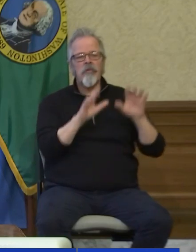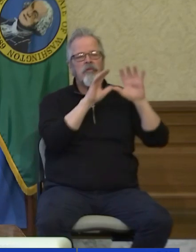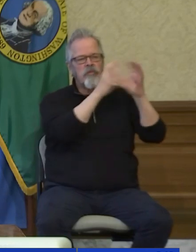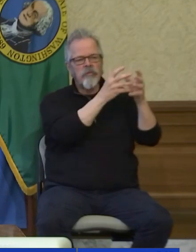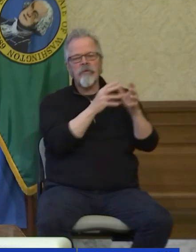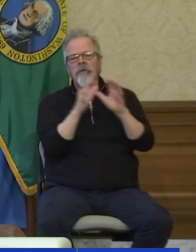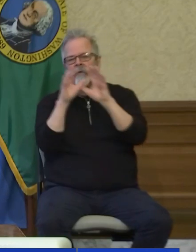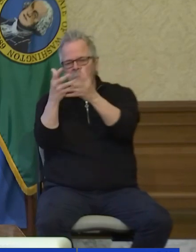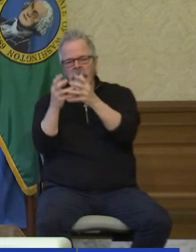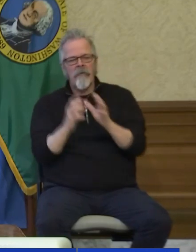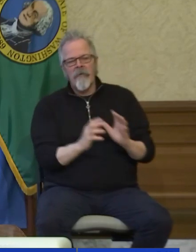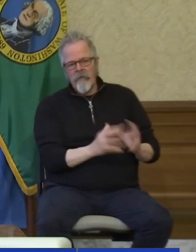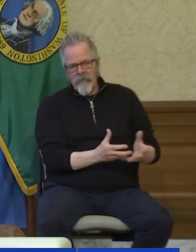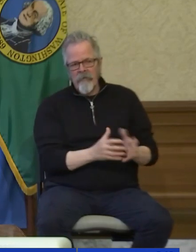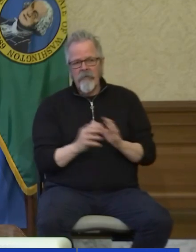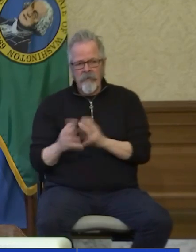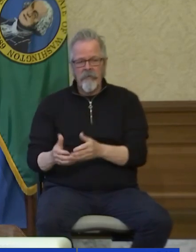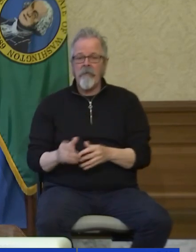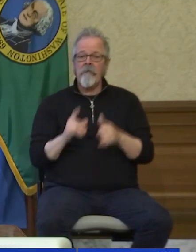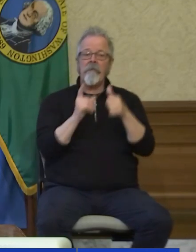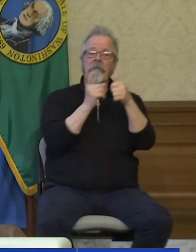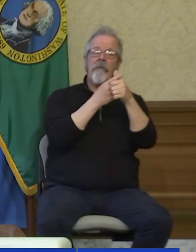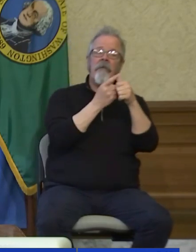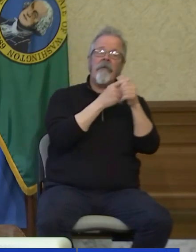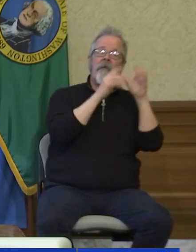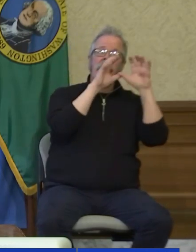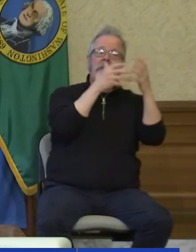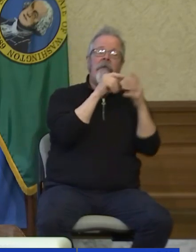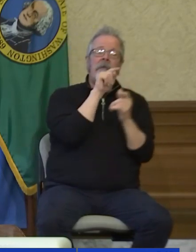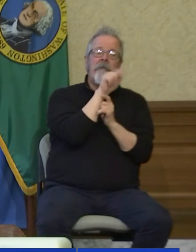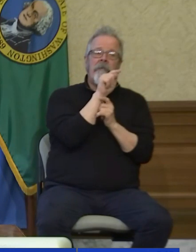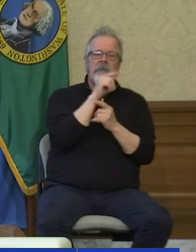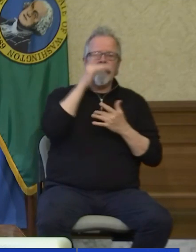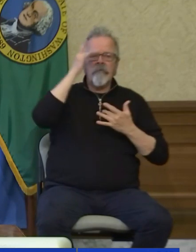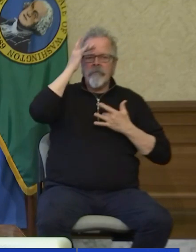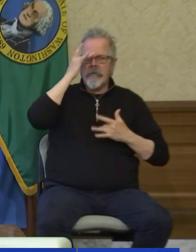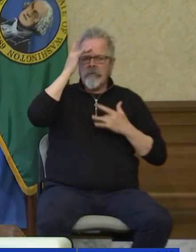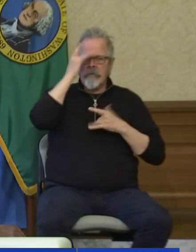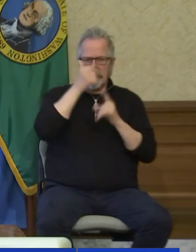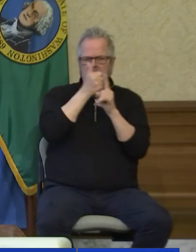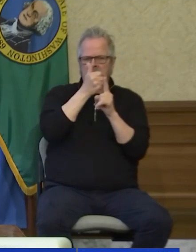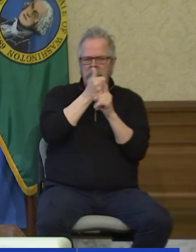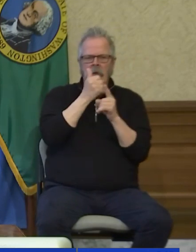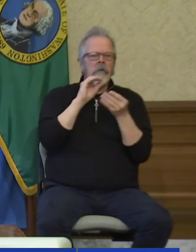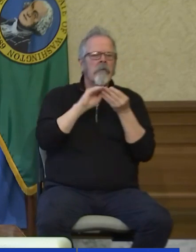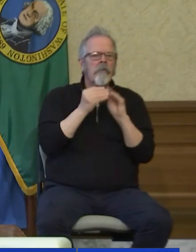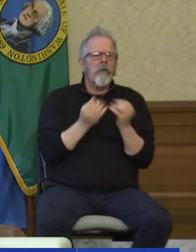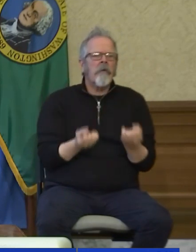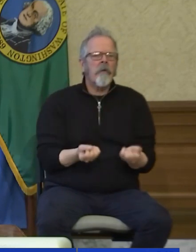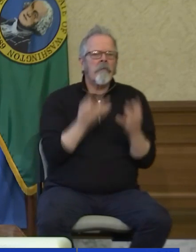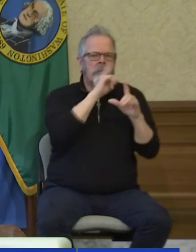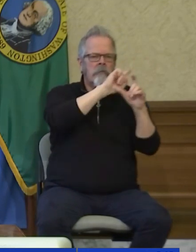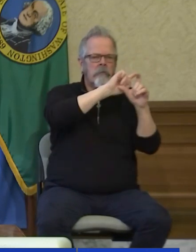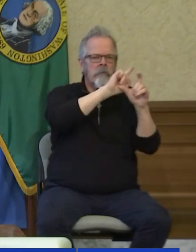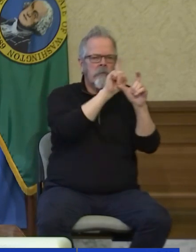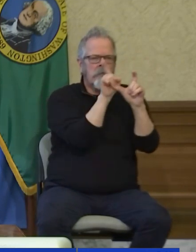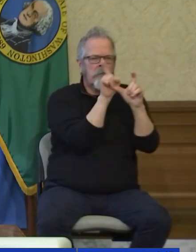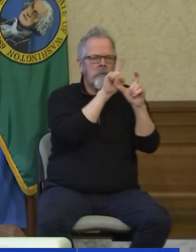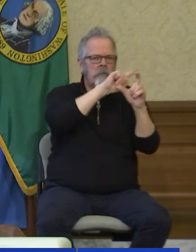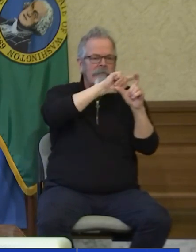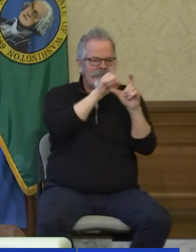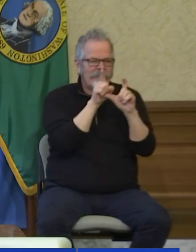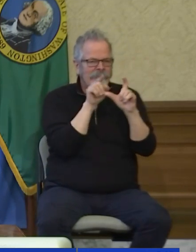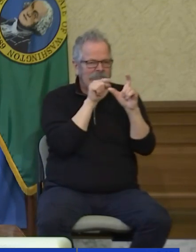the infection disease status itself, and that is obviously the most important